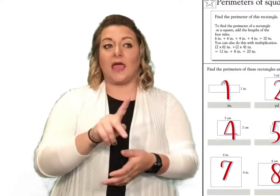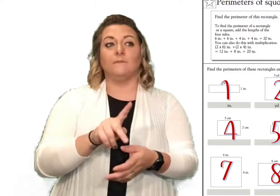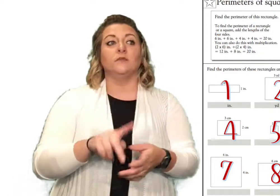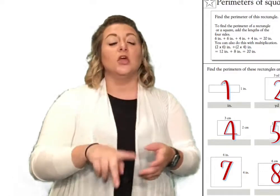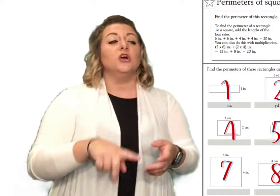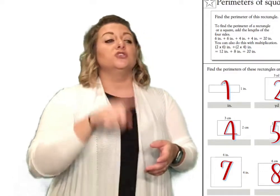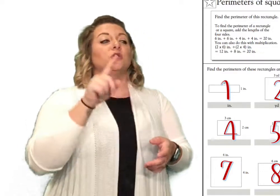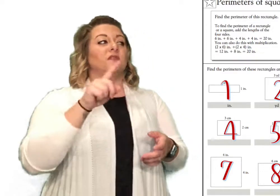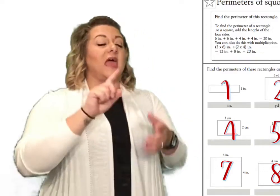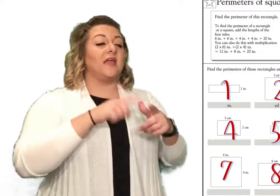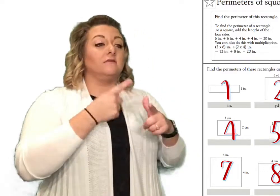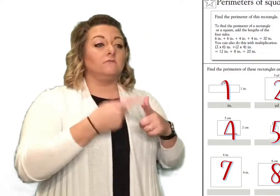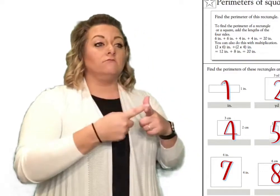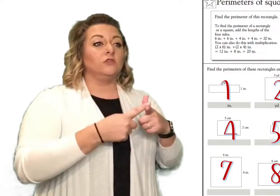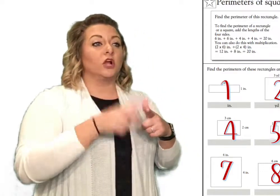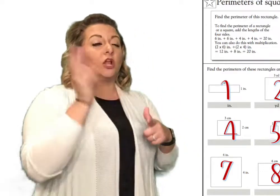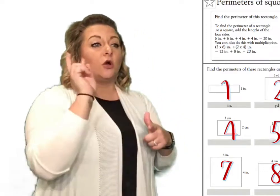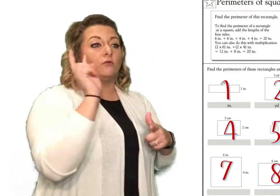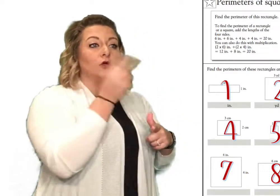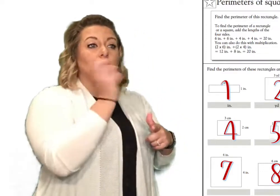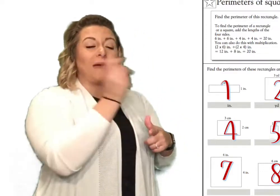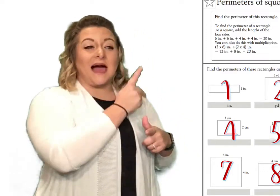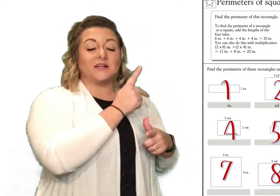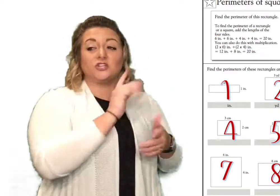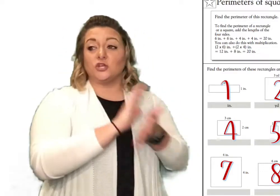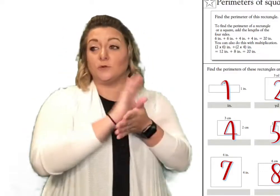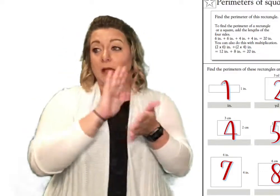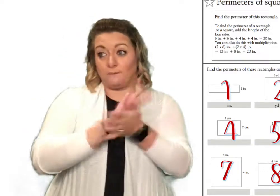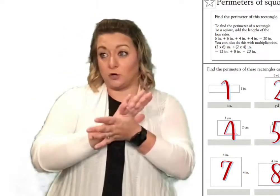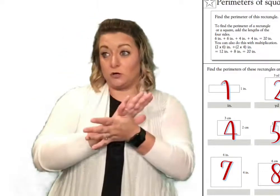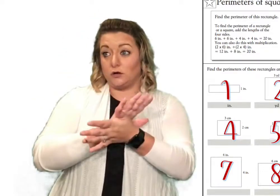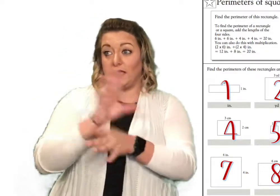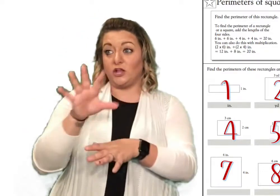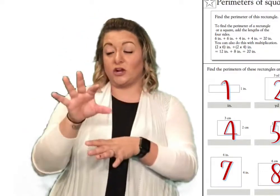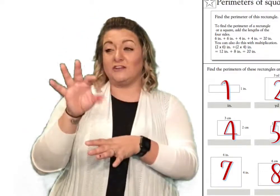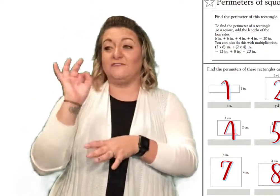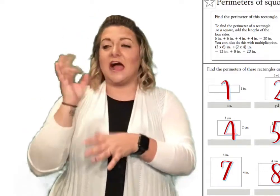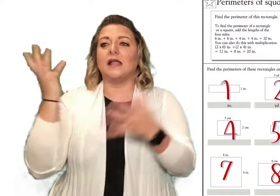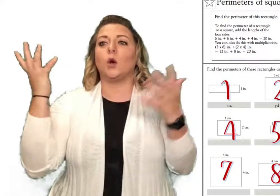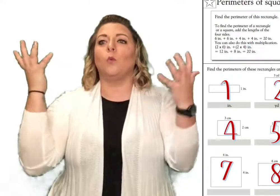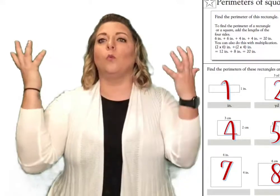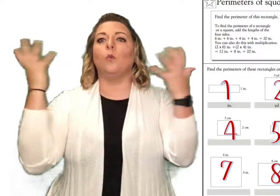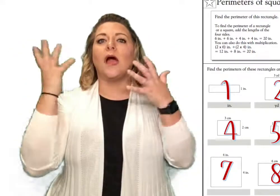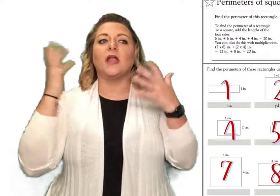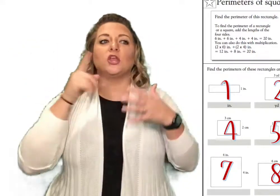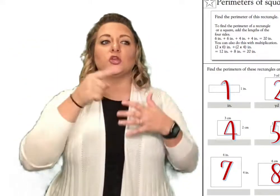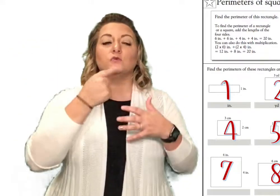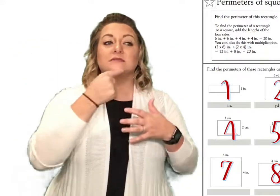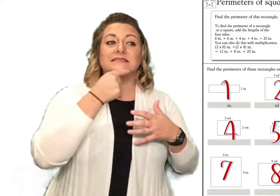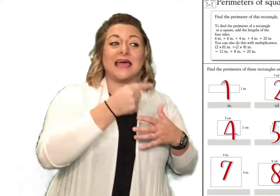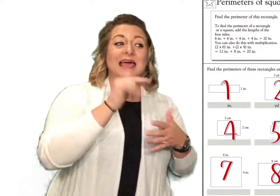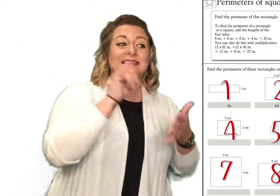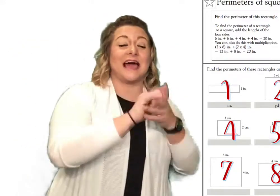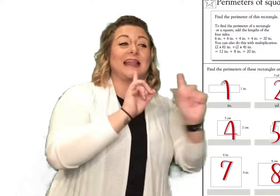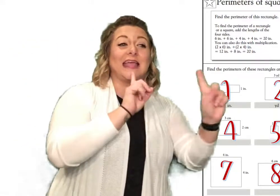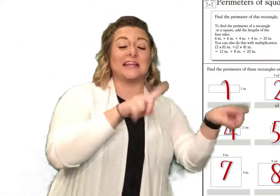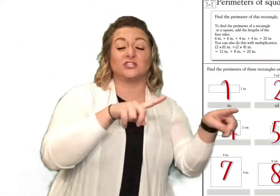Okay? So then you're going to go look back to your paper and you're going to find what you said that